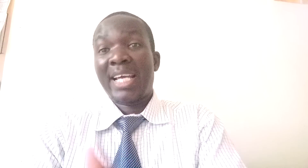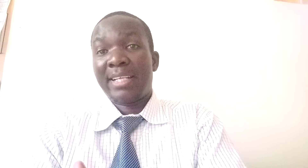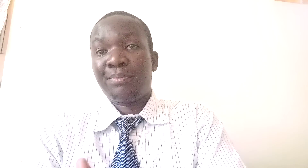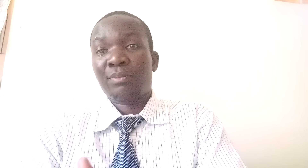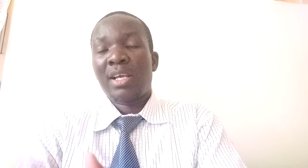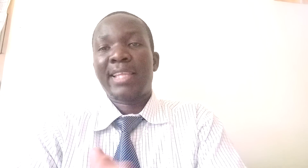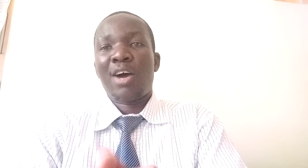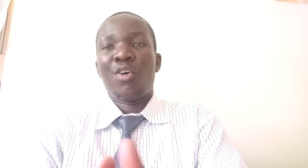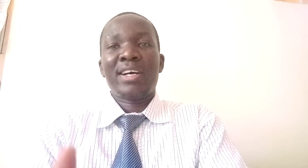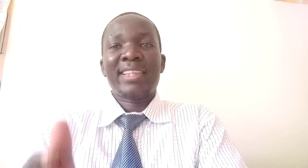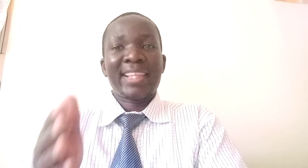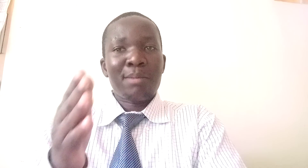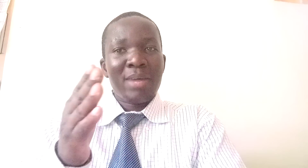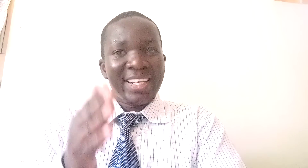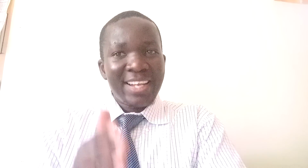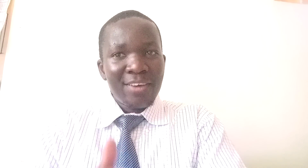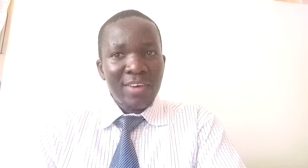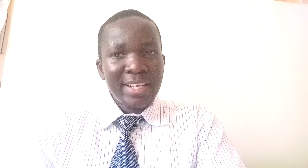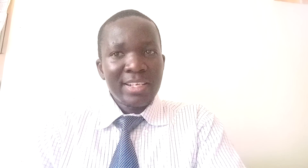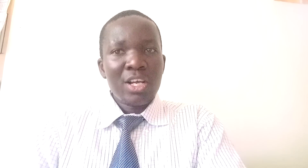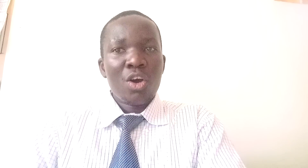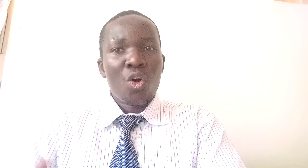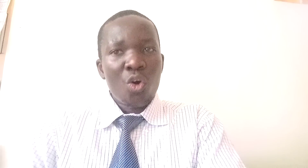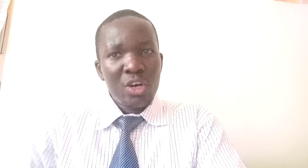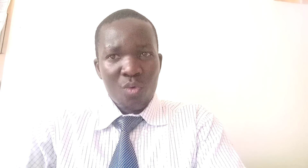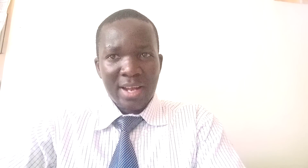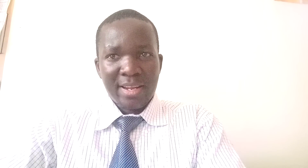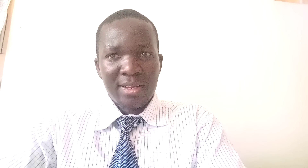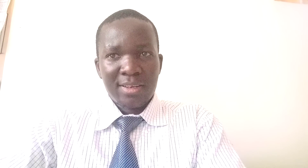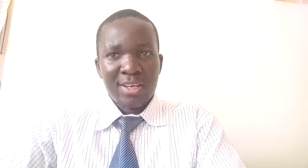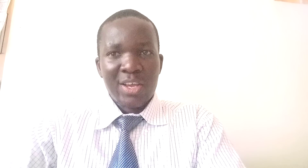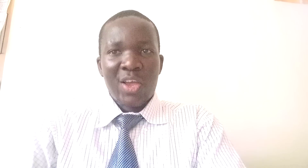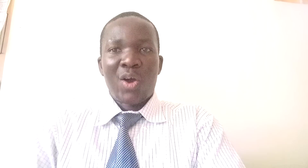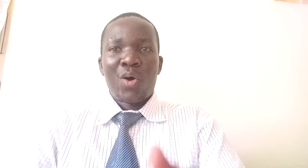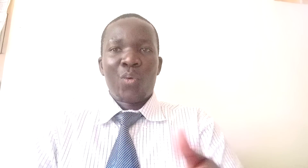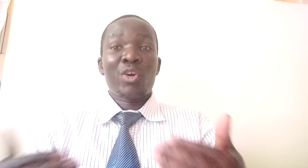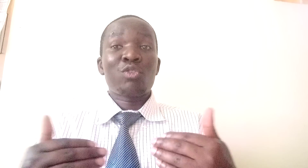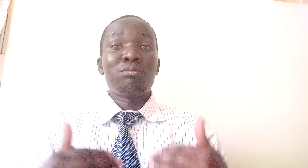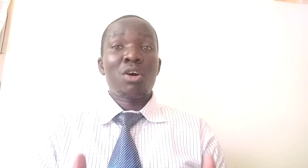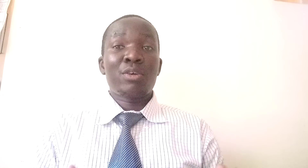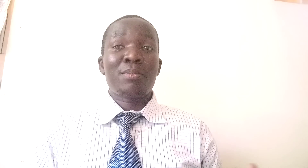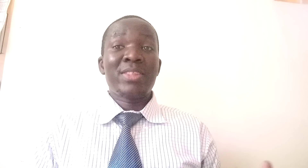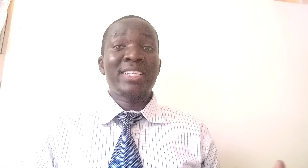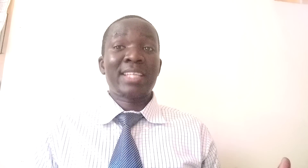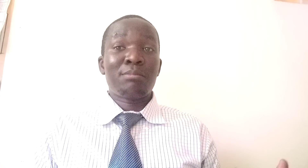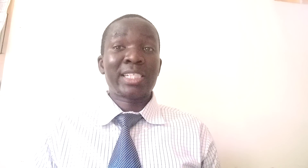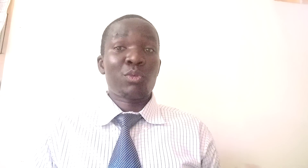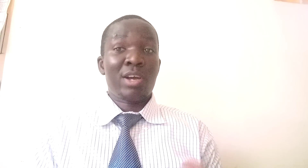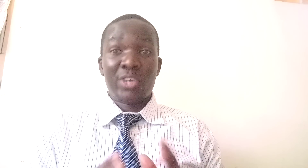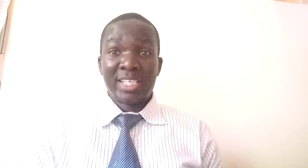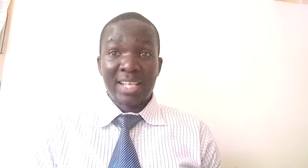10. Now, number 11 onward, we are going to borrow from these numbers that we have already